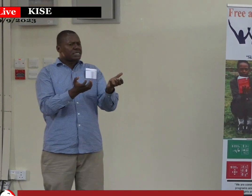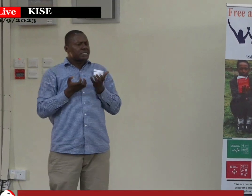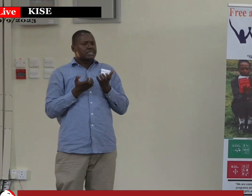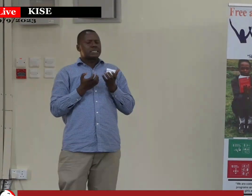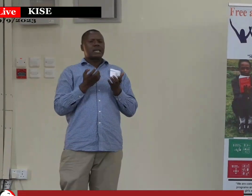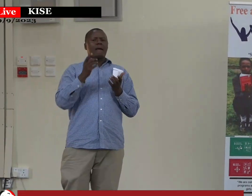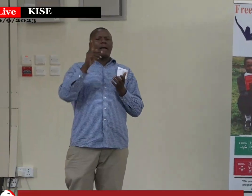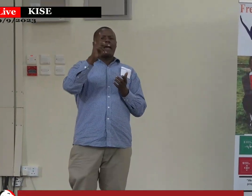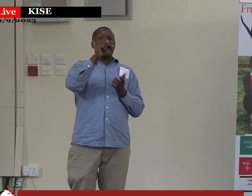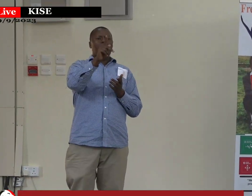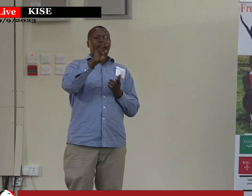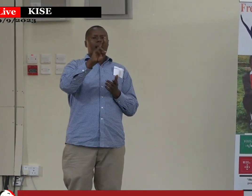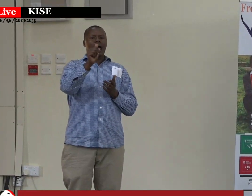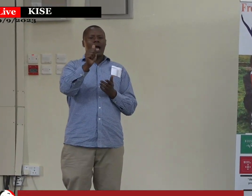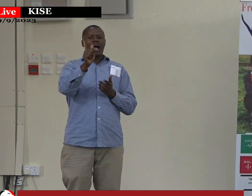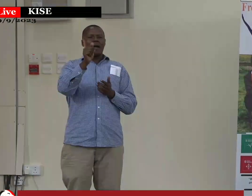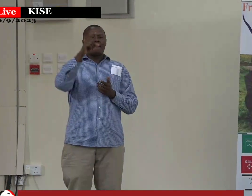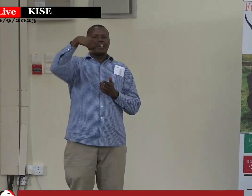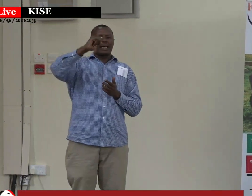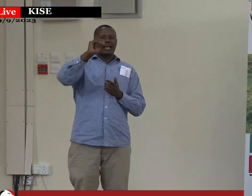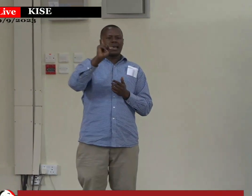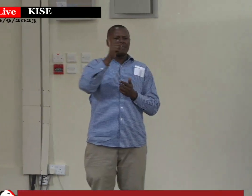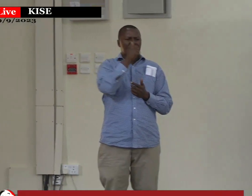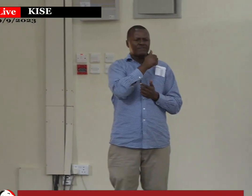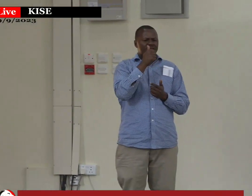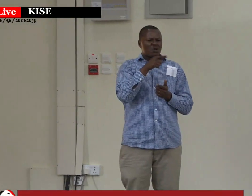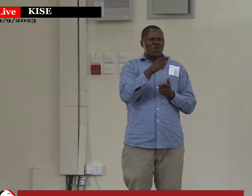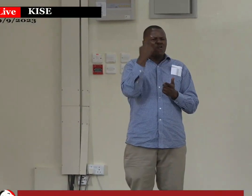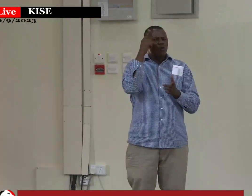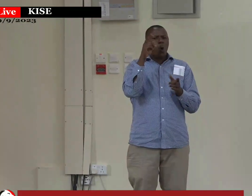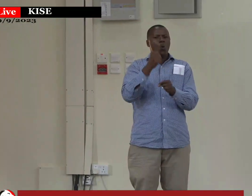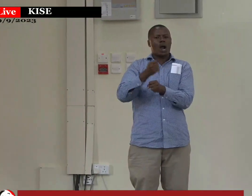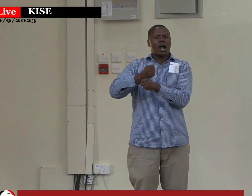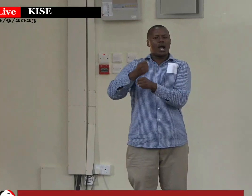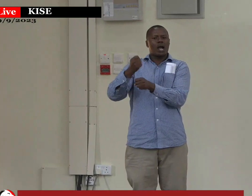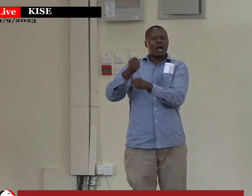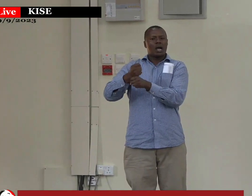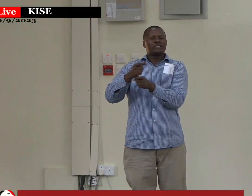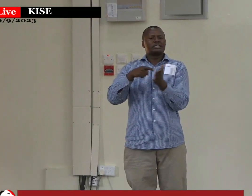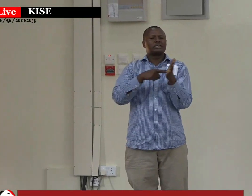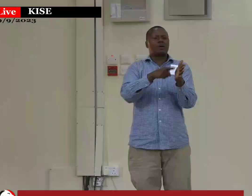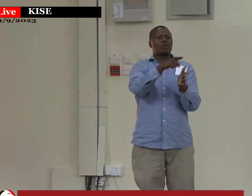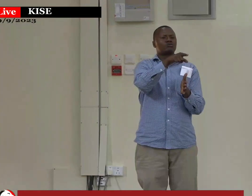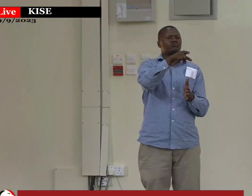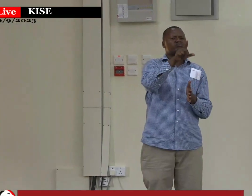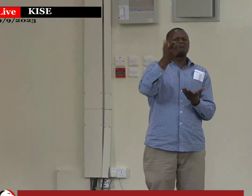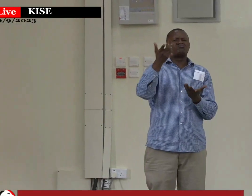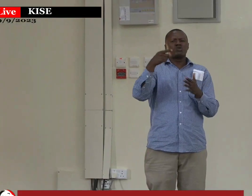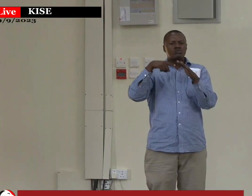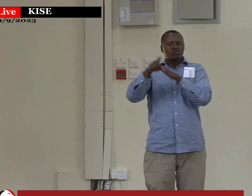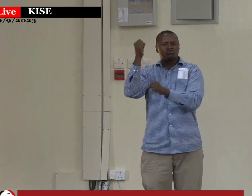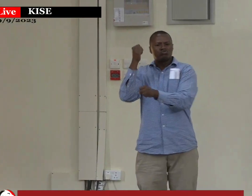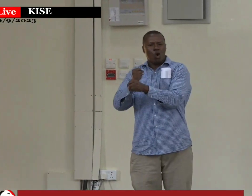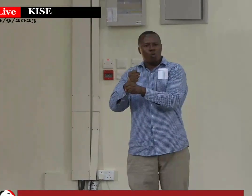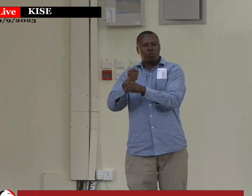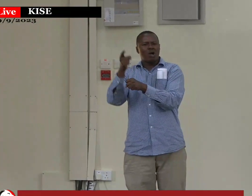iTax. Some of the needs we have is a KRA PIN. Most people believe it's for work when you're